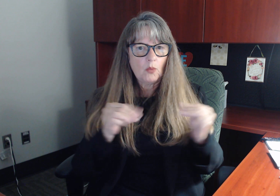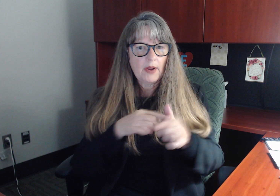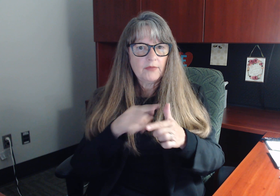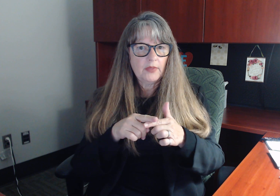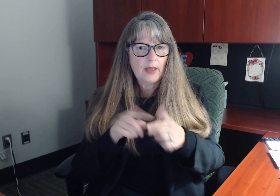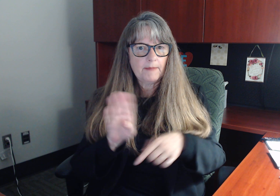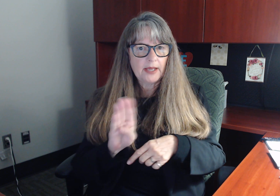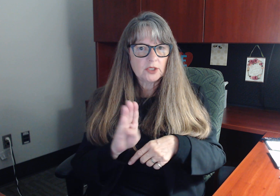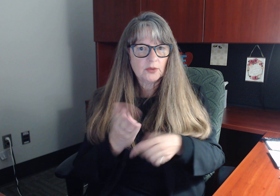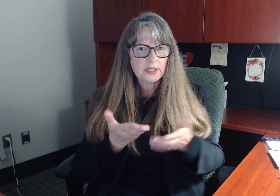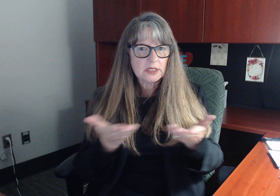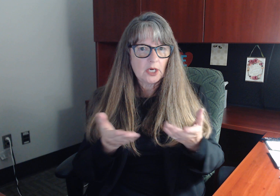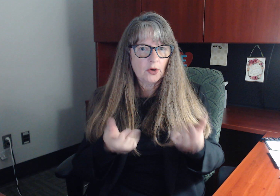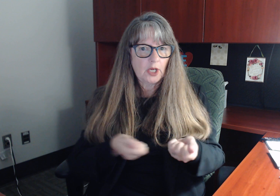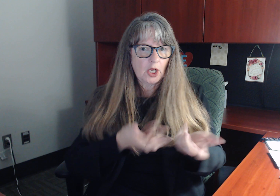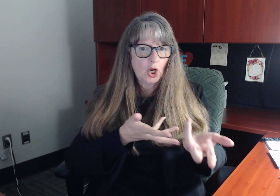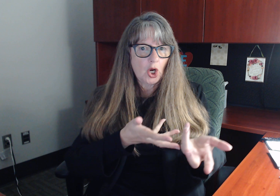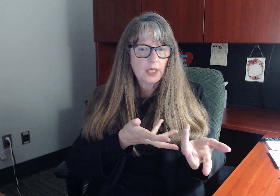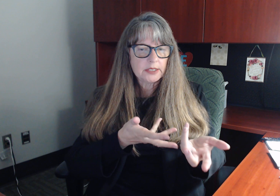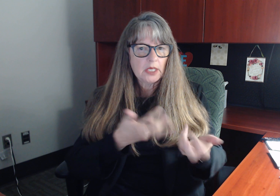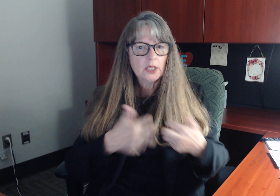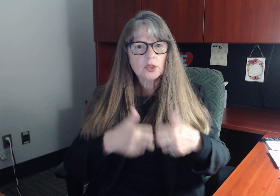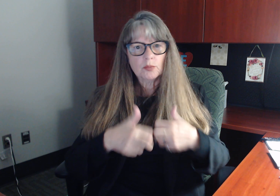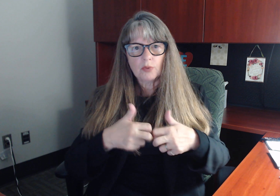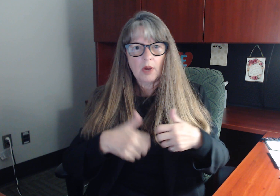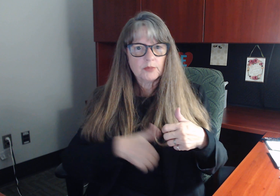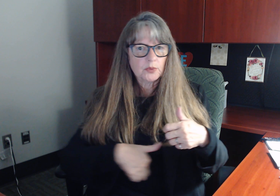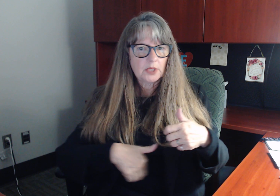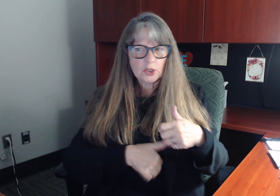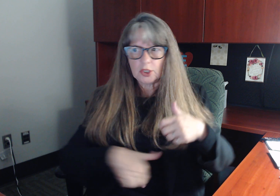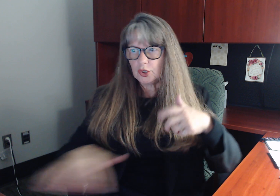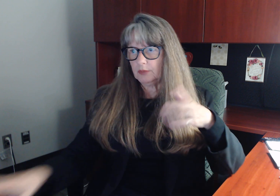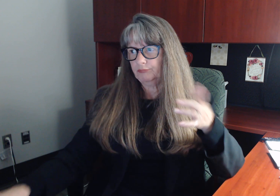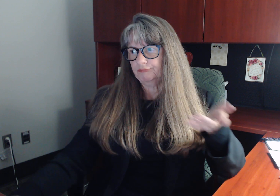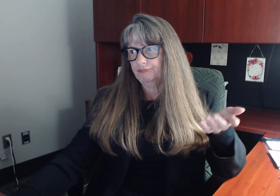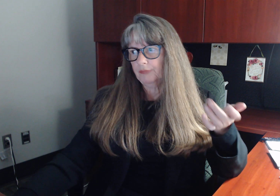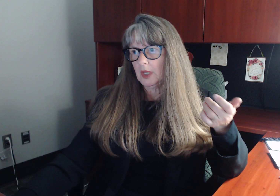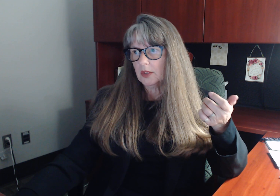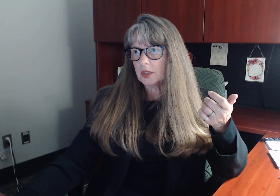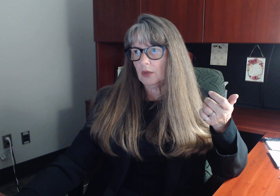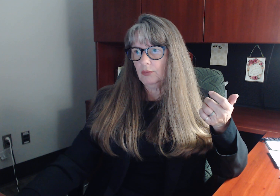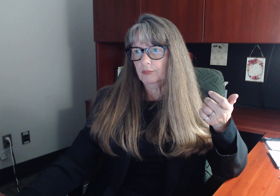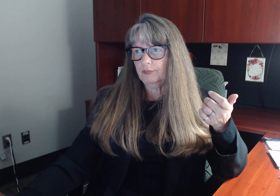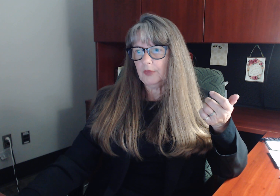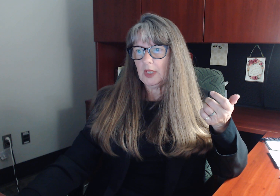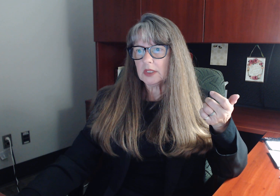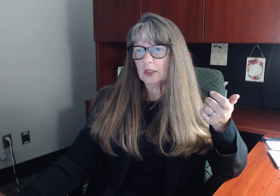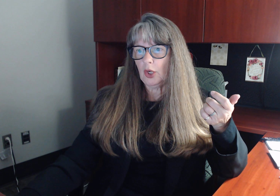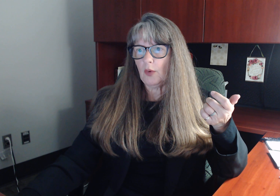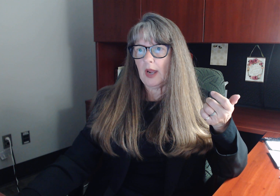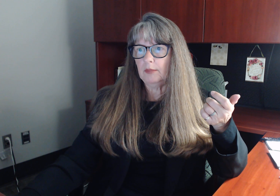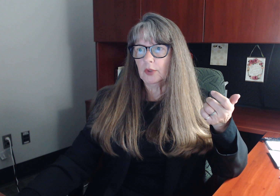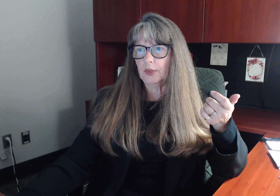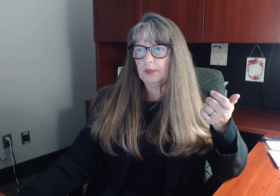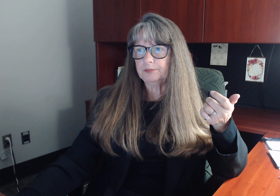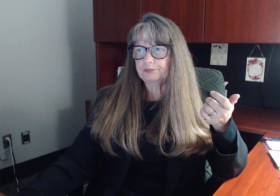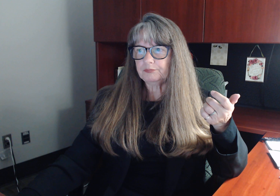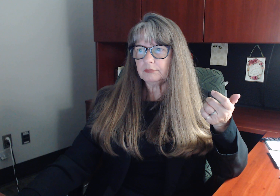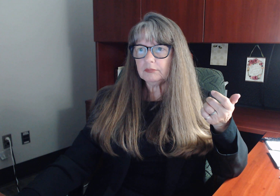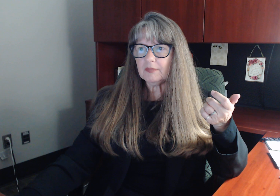then that bacteria is there, and it can cause some problems with digestion. So things, I'm learning.